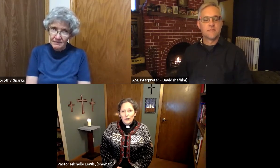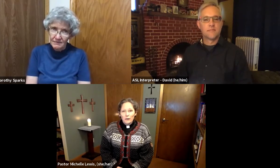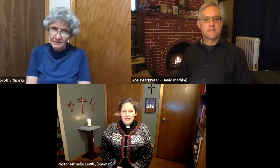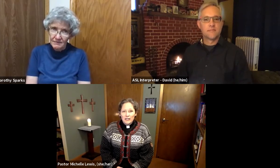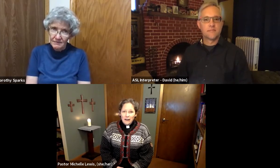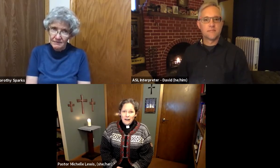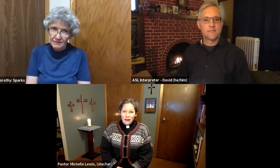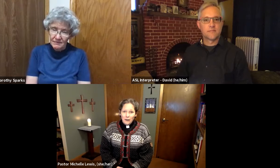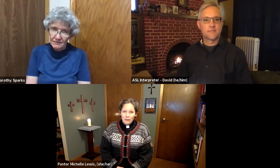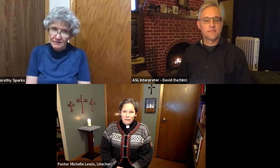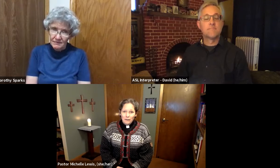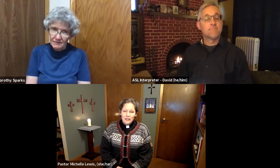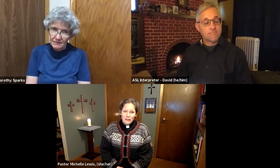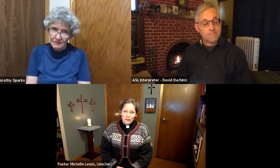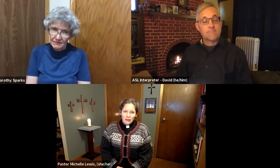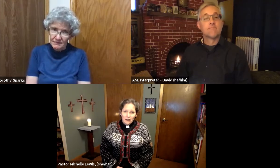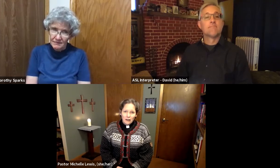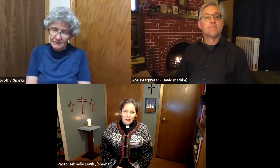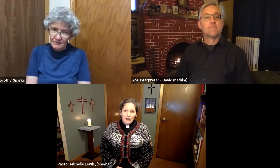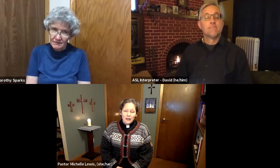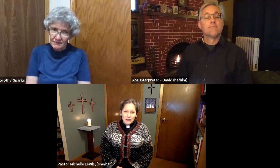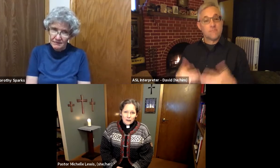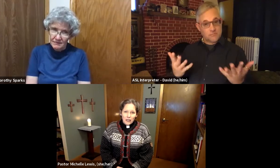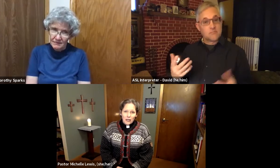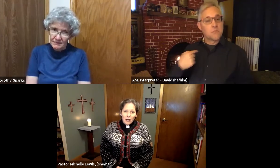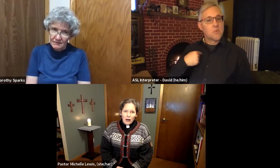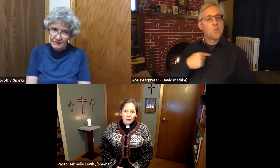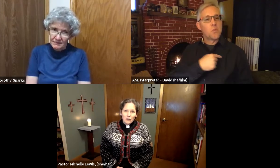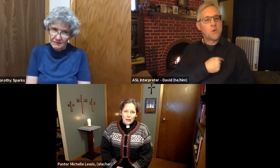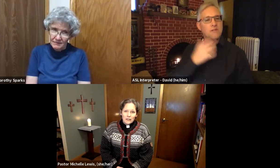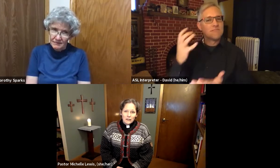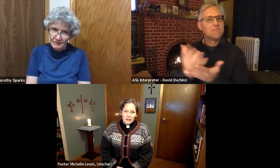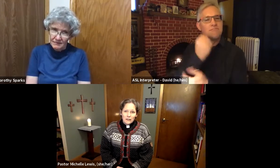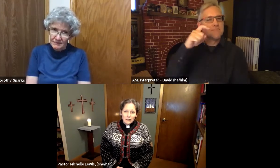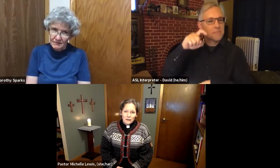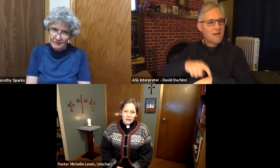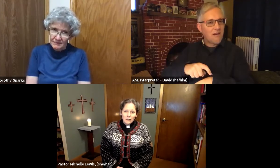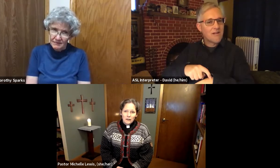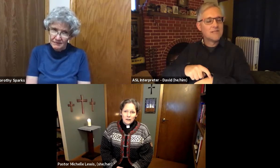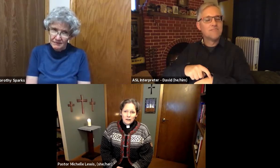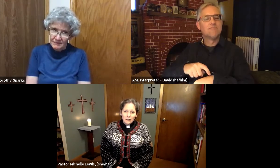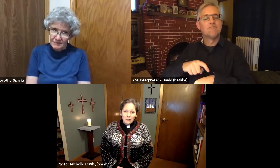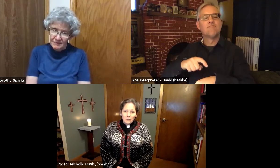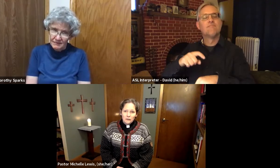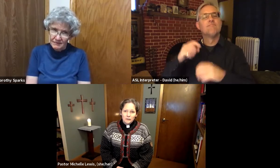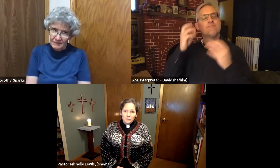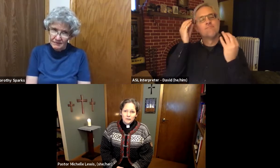So we take time this evening to name our losses.